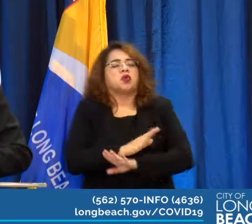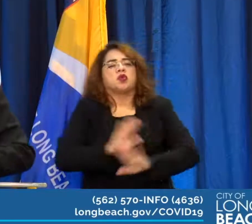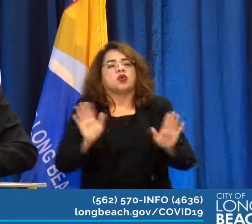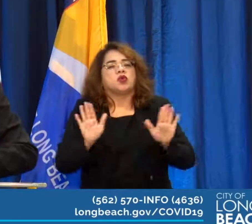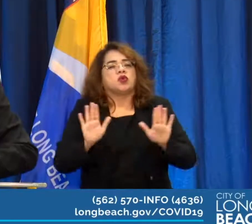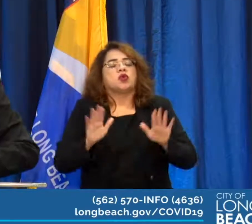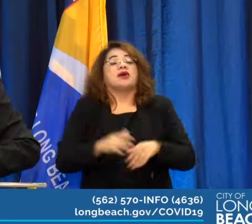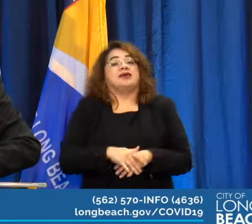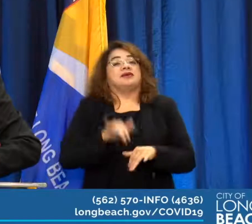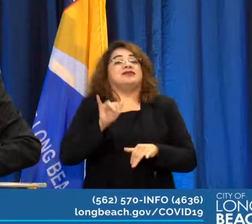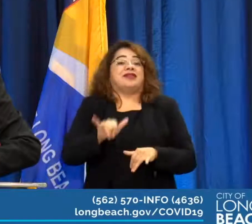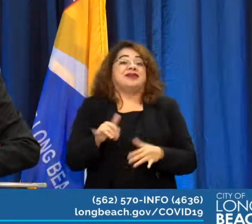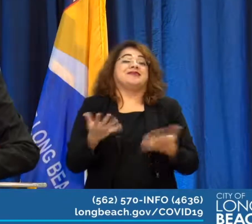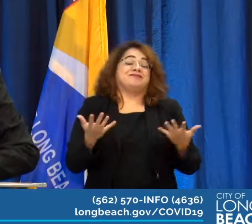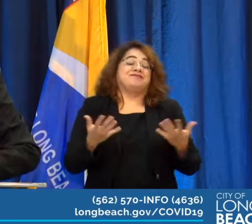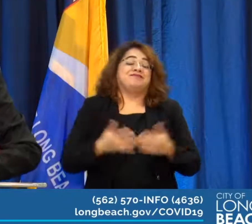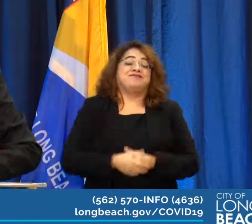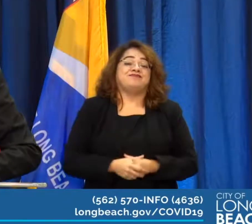more thing.